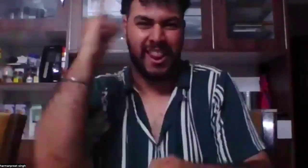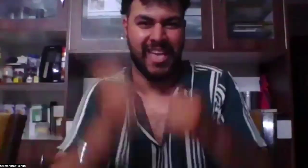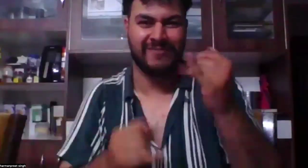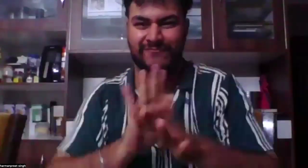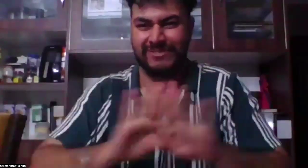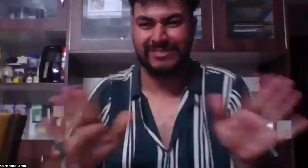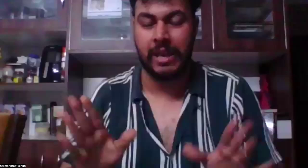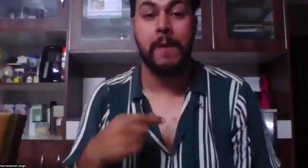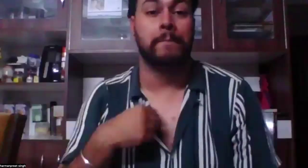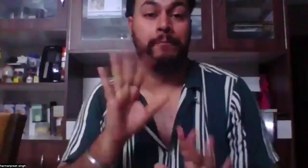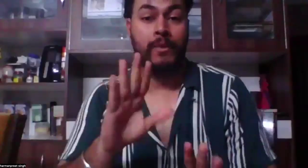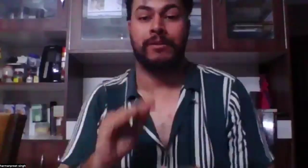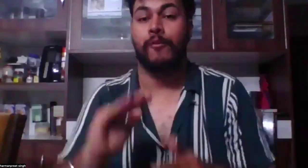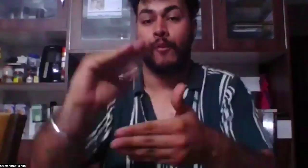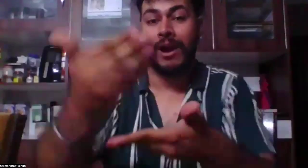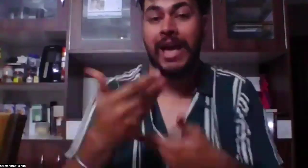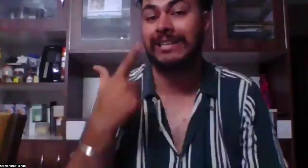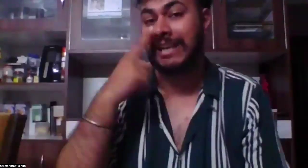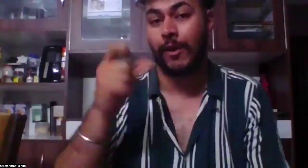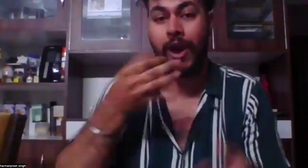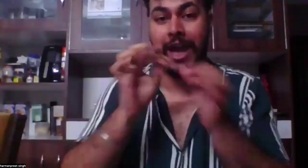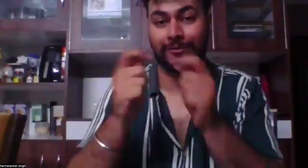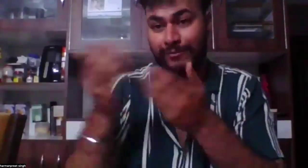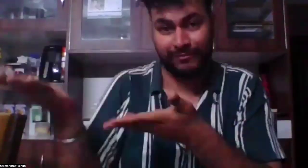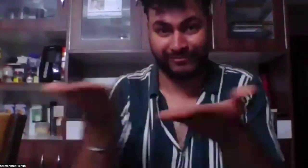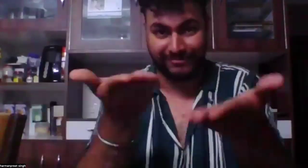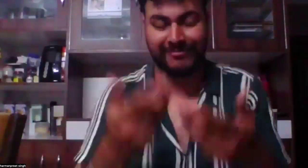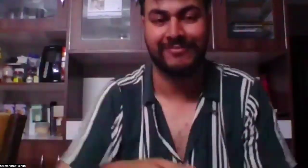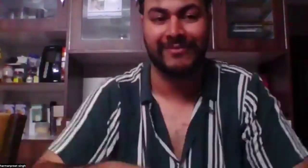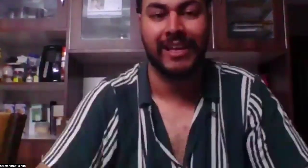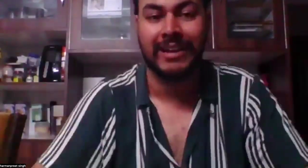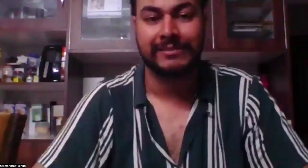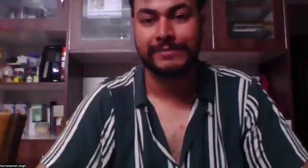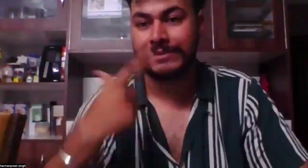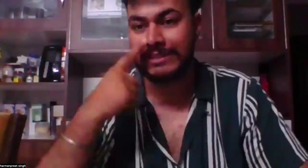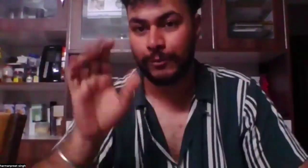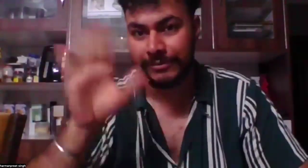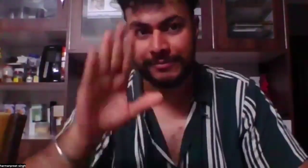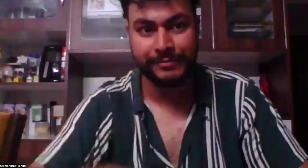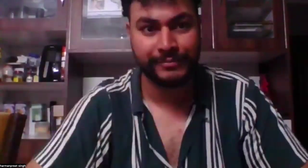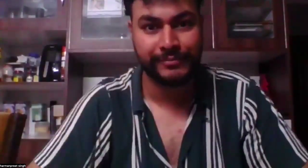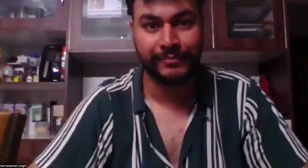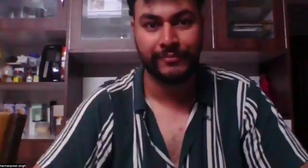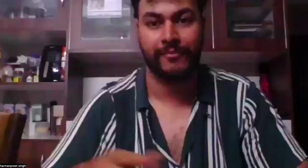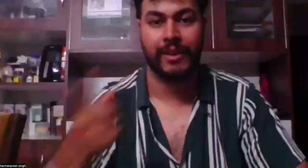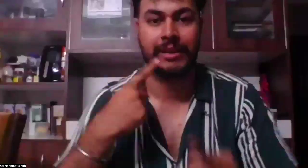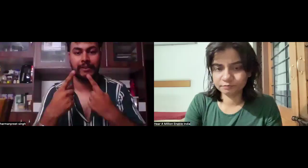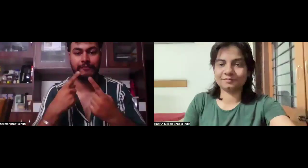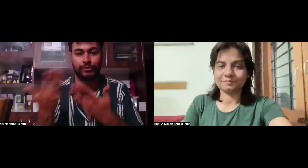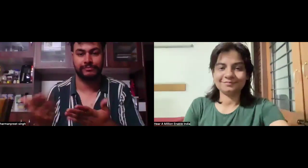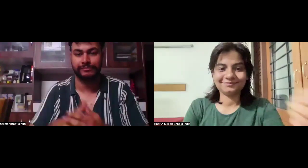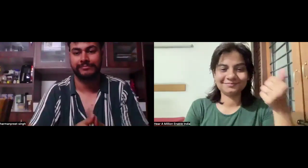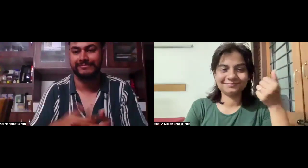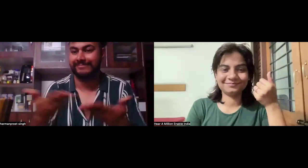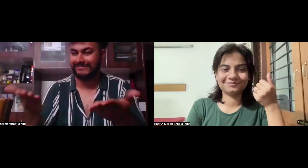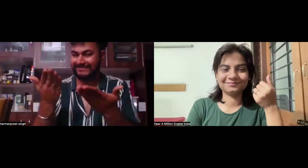All right. We are very sorry for all the people who had raised their hands and their questions could be answered. We are out of time. I would